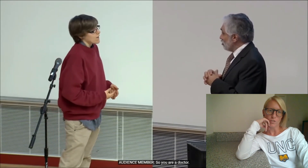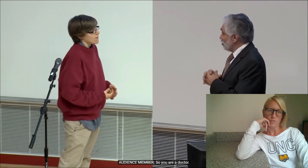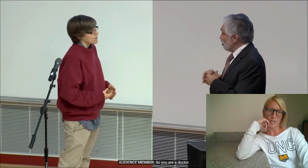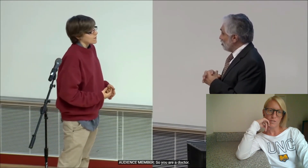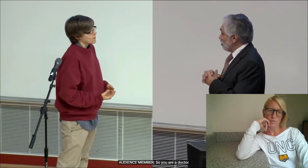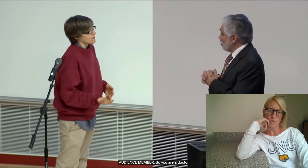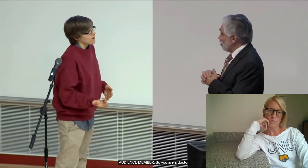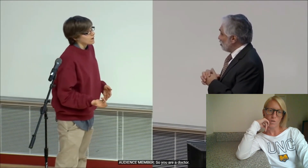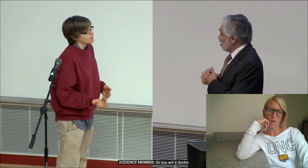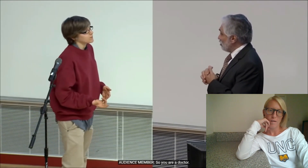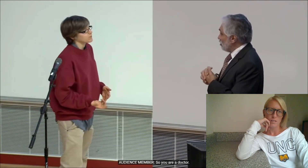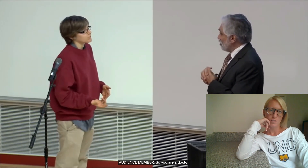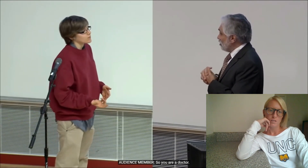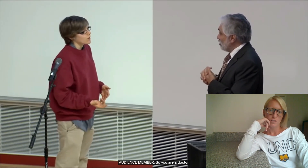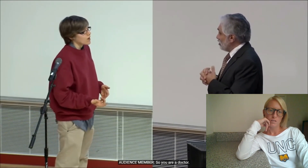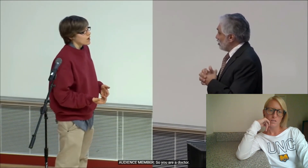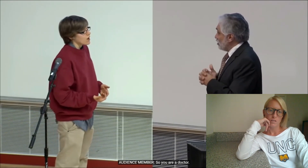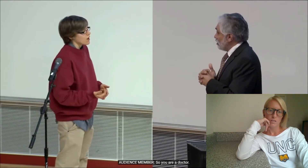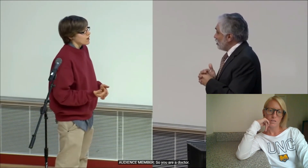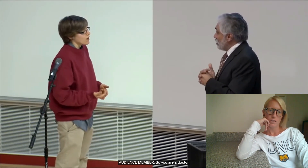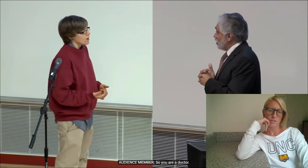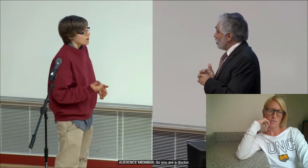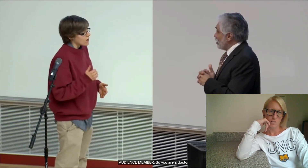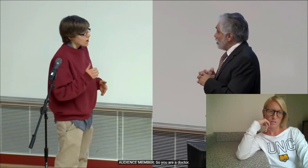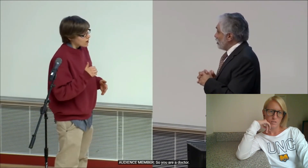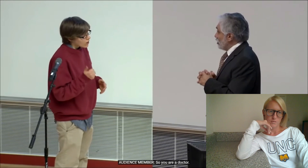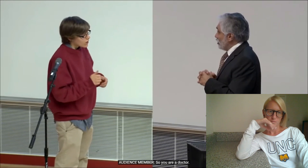So you're a doctor.